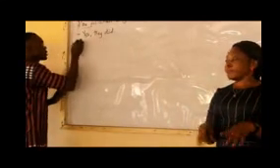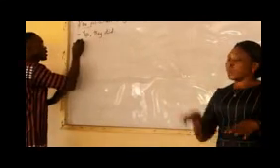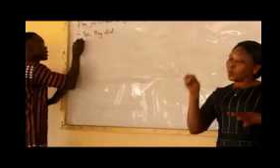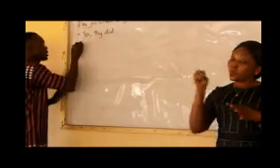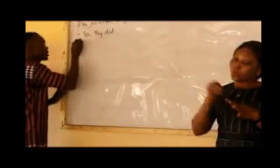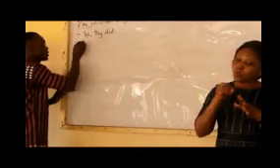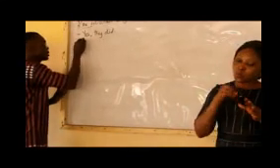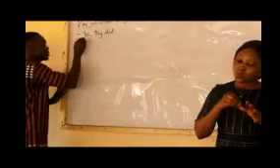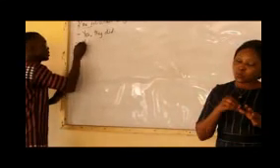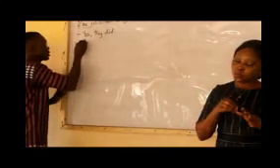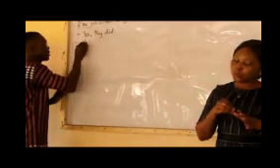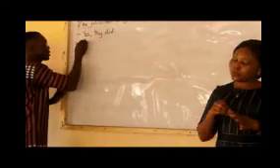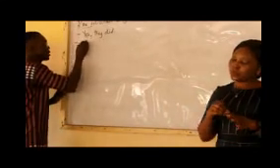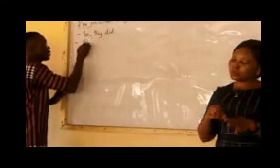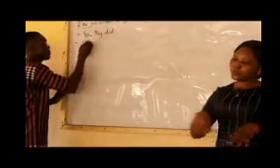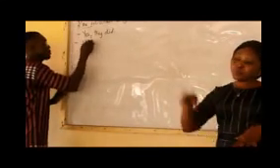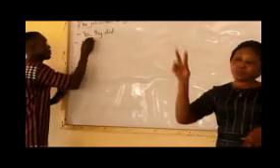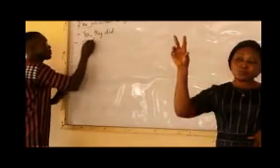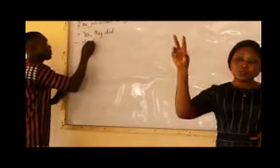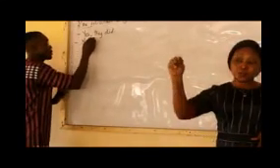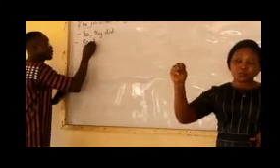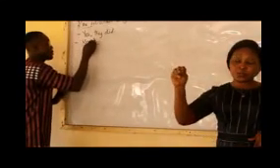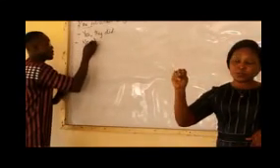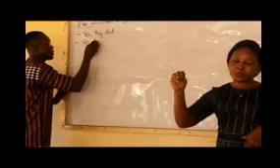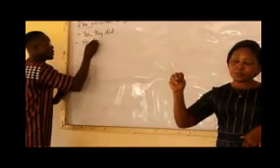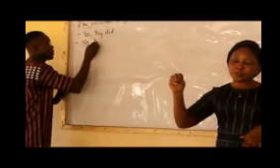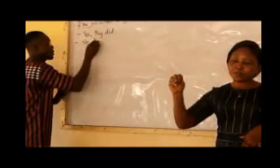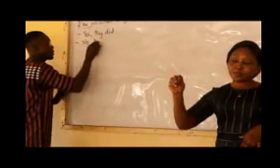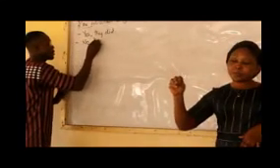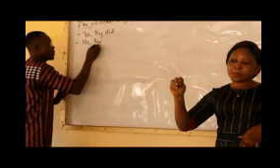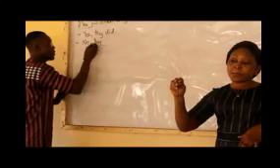or you answer no,